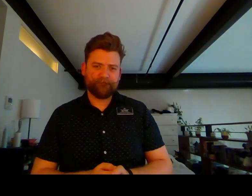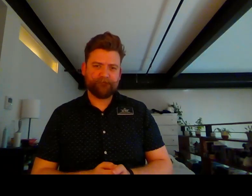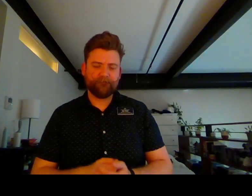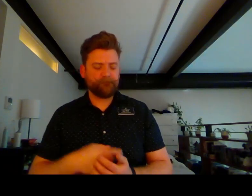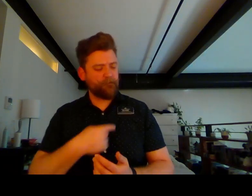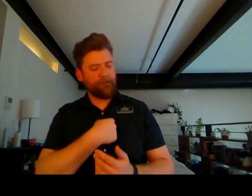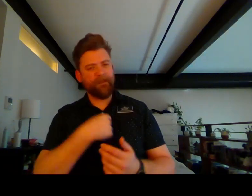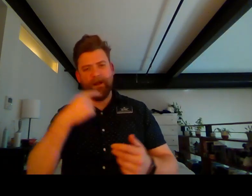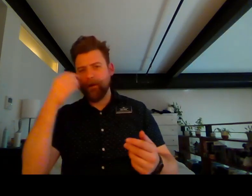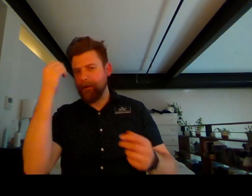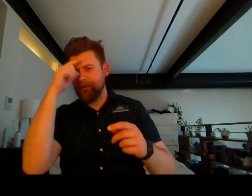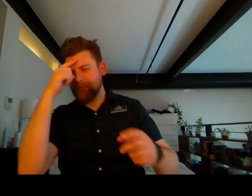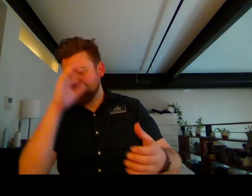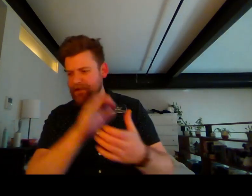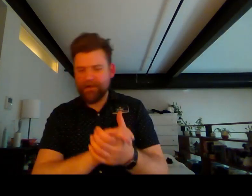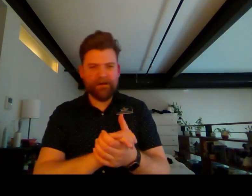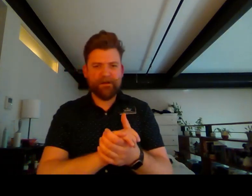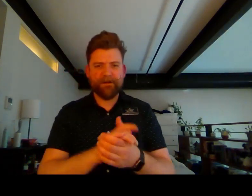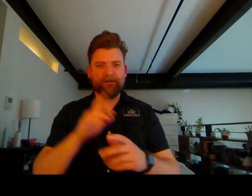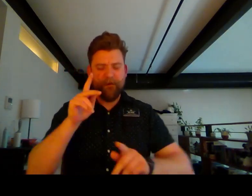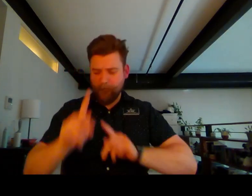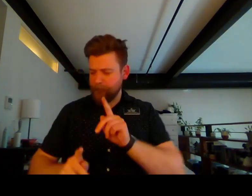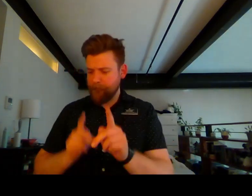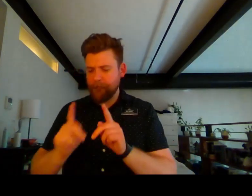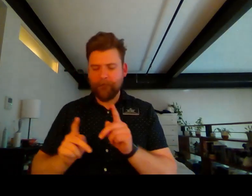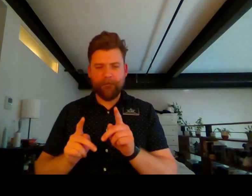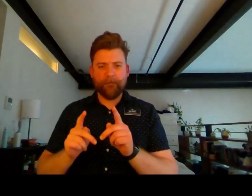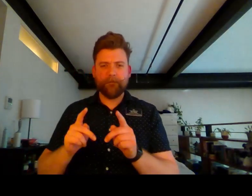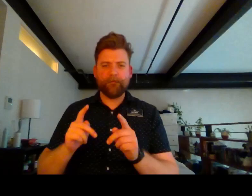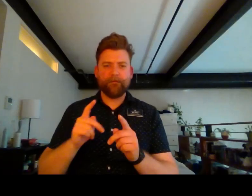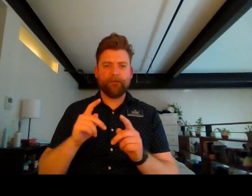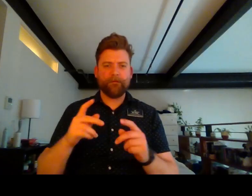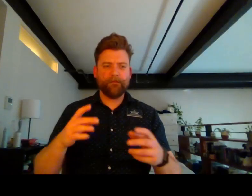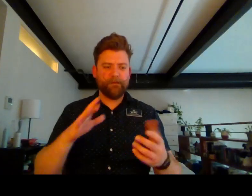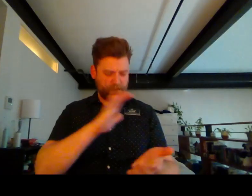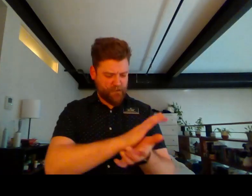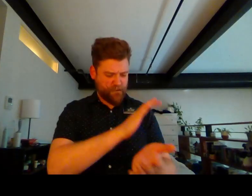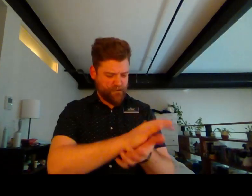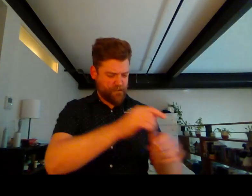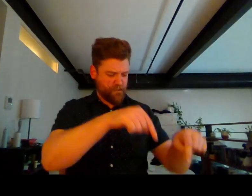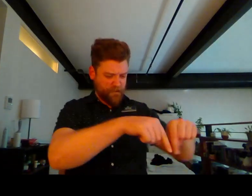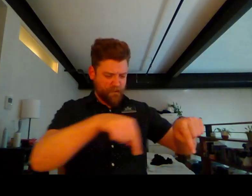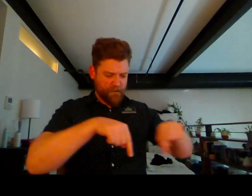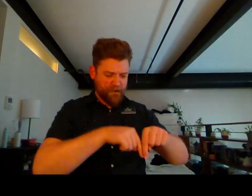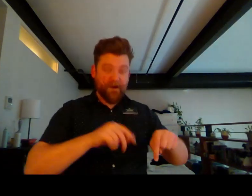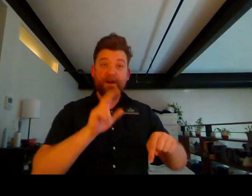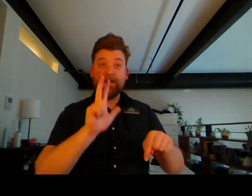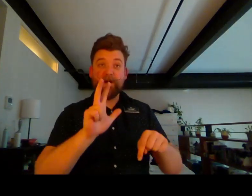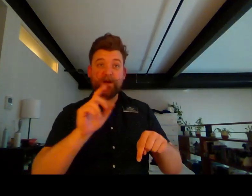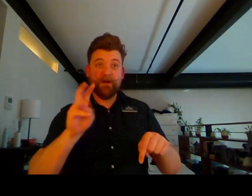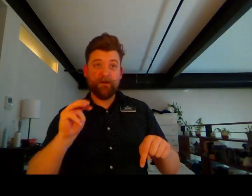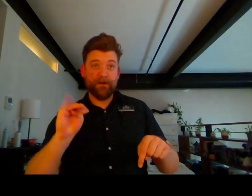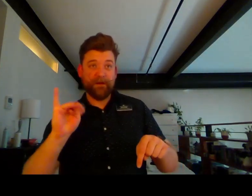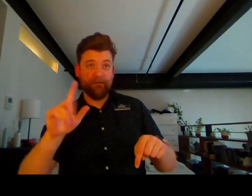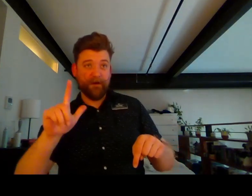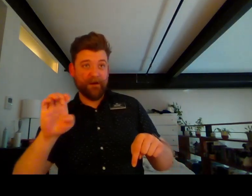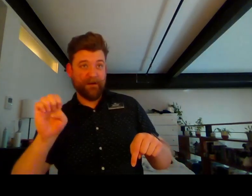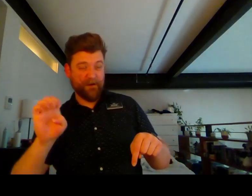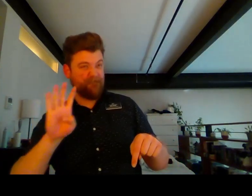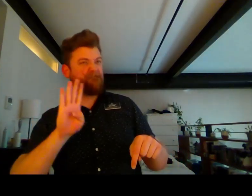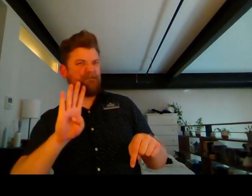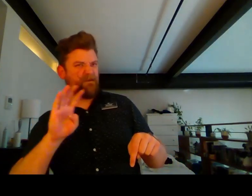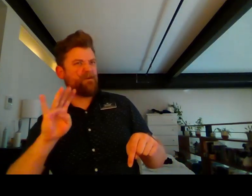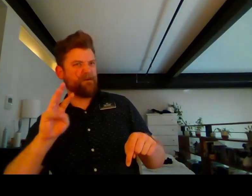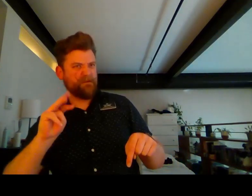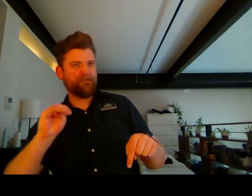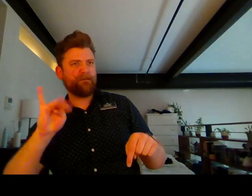School children should not have the fear or the temptation of what that type of environment brings. Dr.